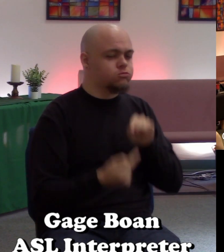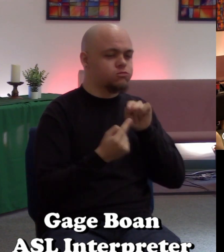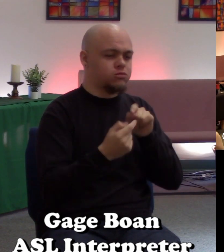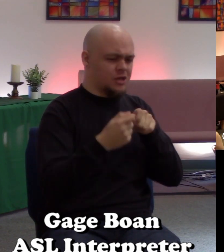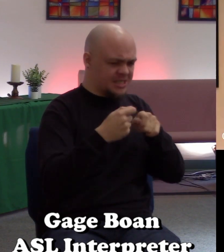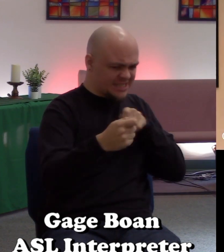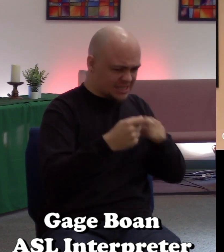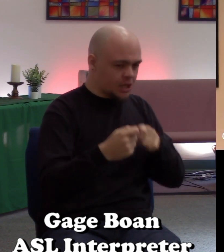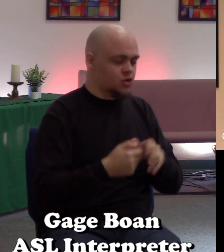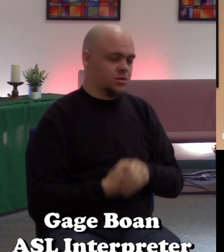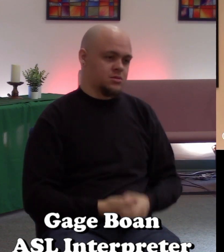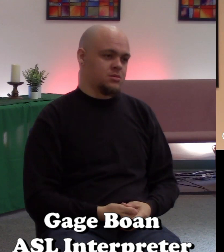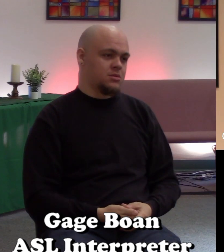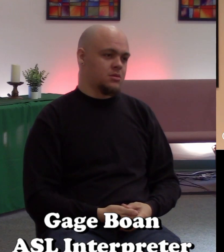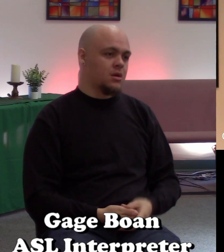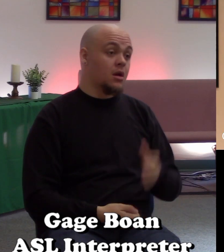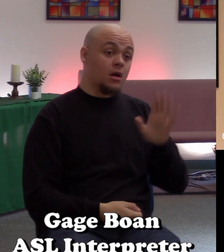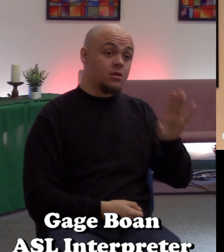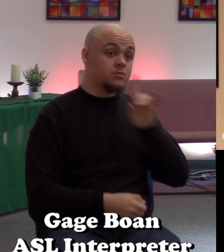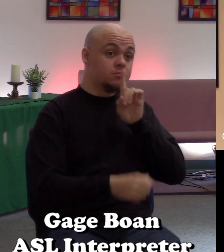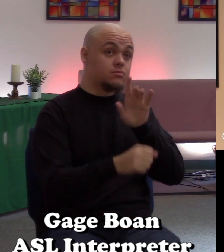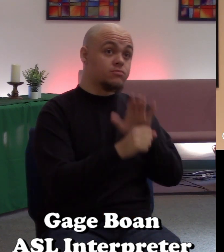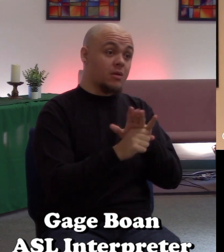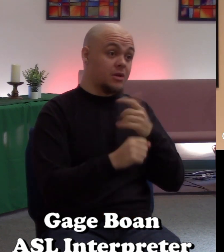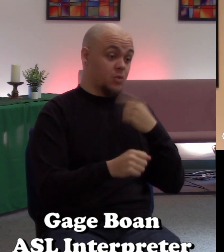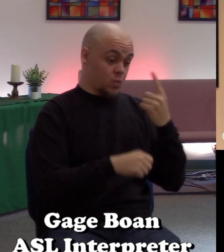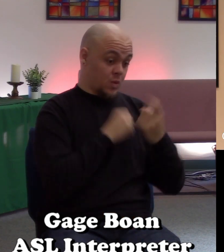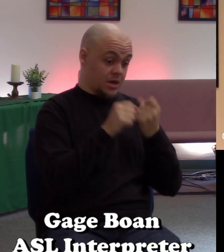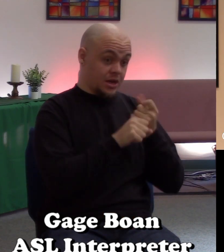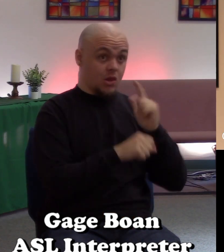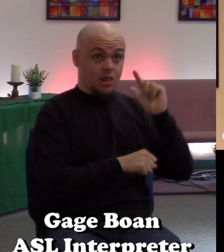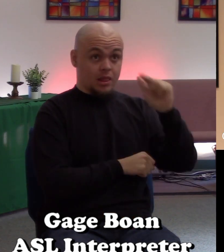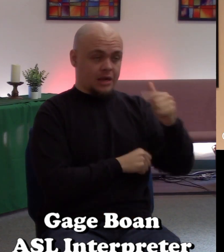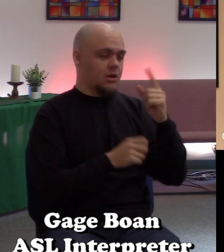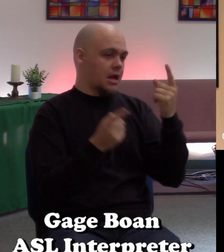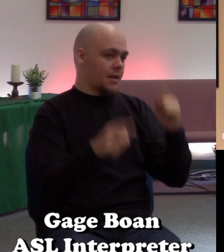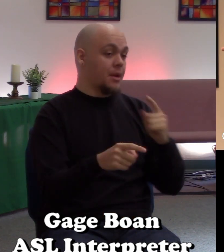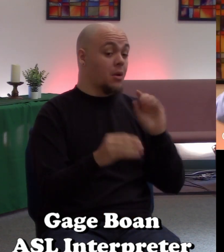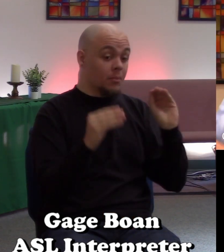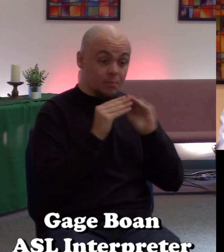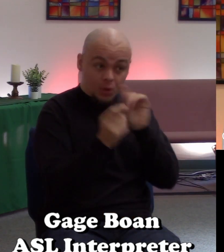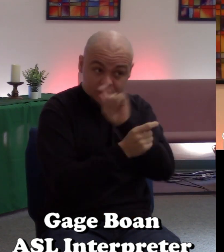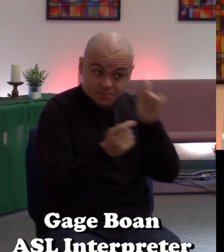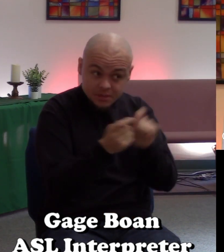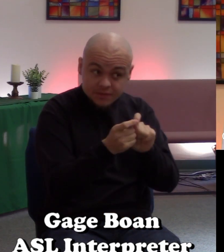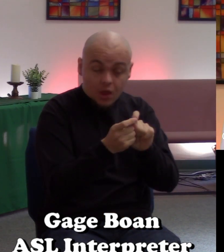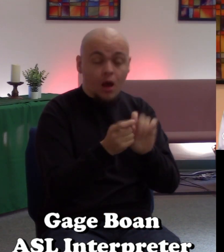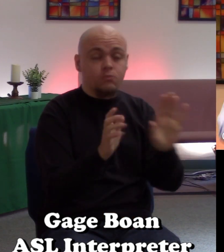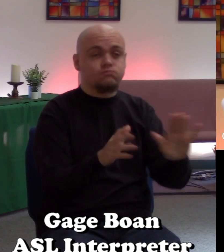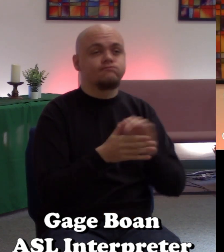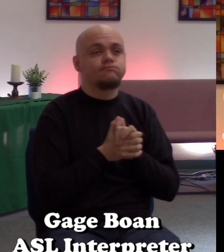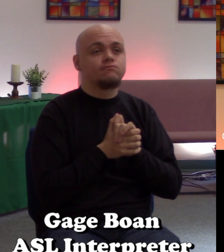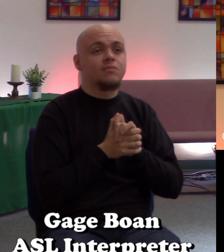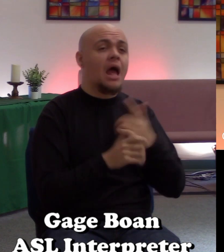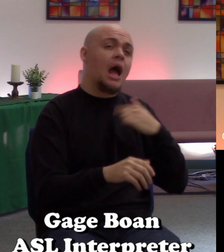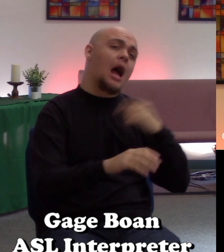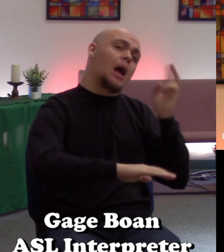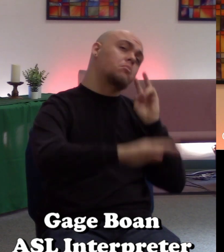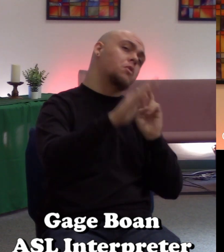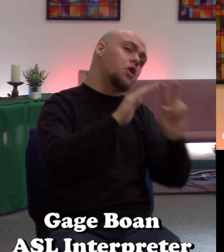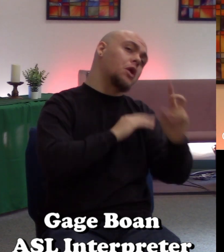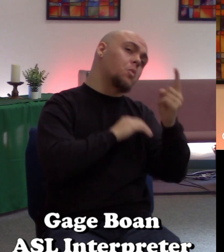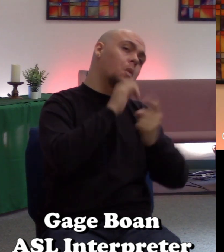more strife and discord in the Middle East. Mark my words, within a year this will happen. Wait, I'll get even more